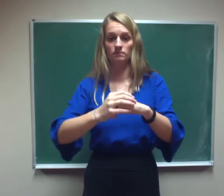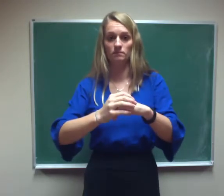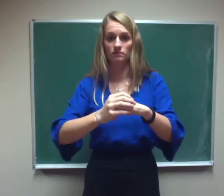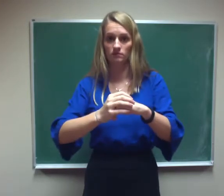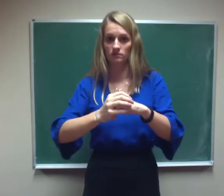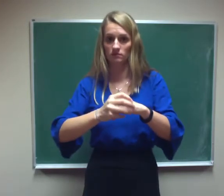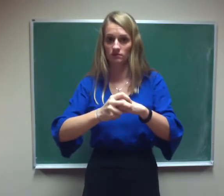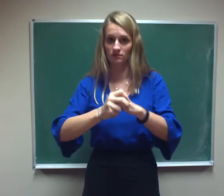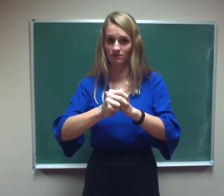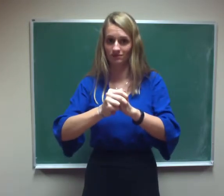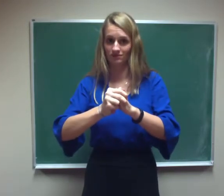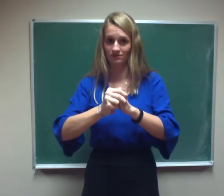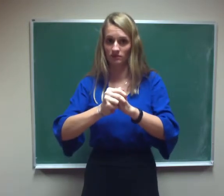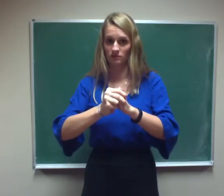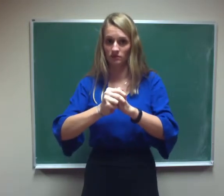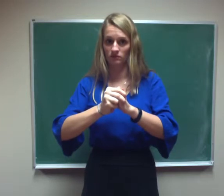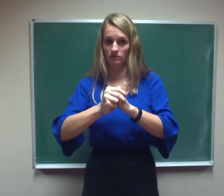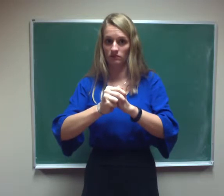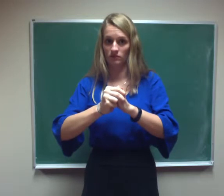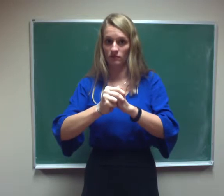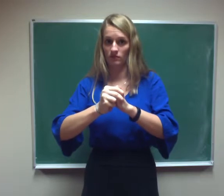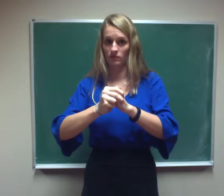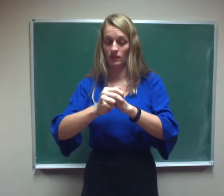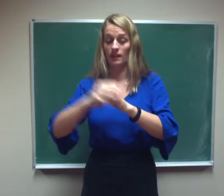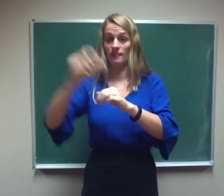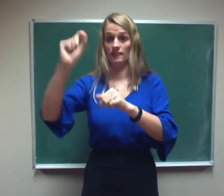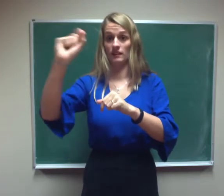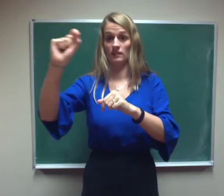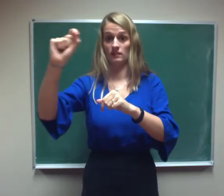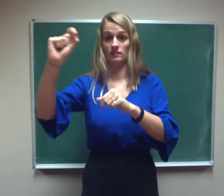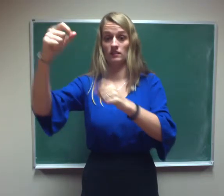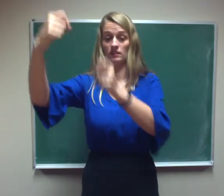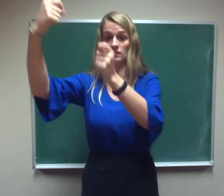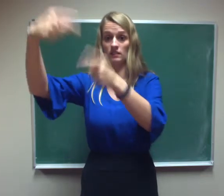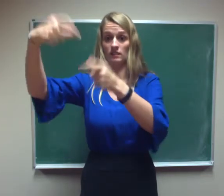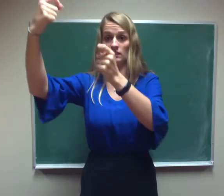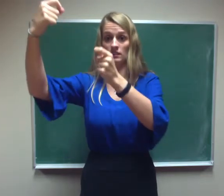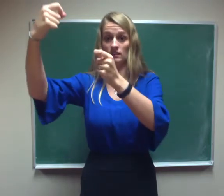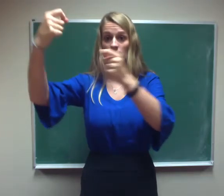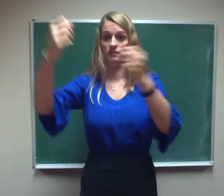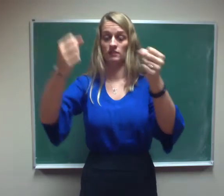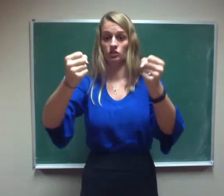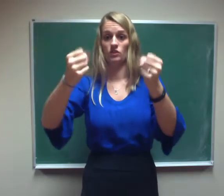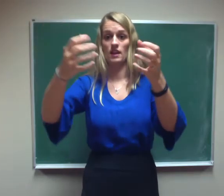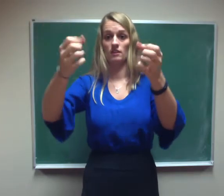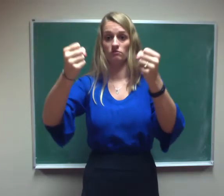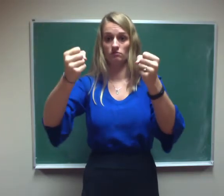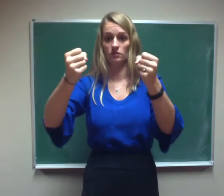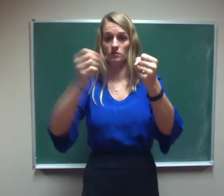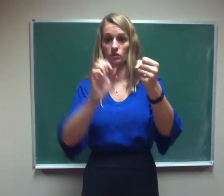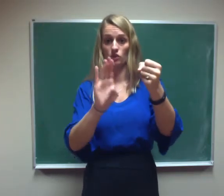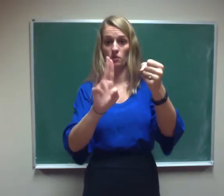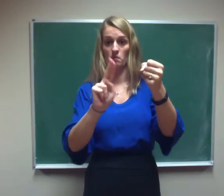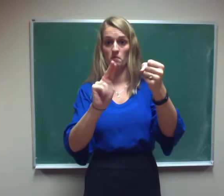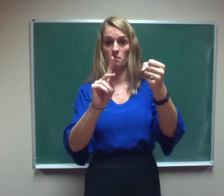atrioventricular node, sets the tone. Impulses are collected by the atrioventricular bundle and delivered down through